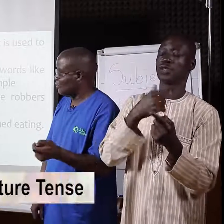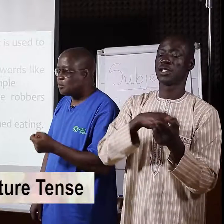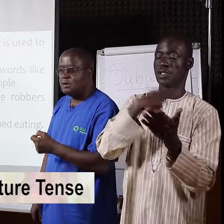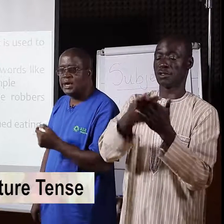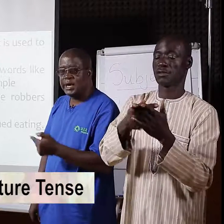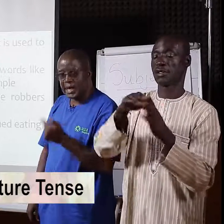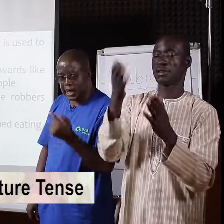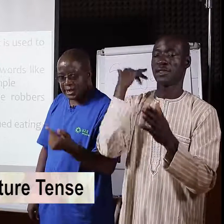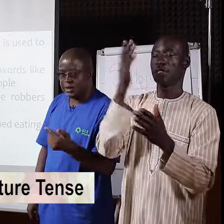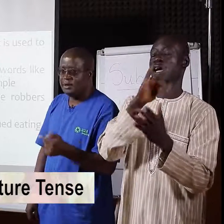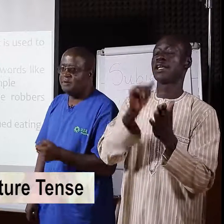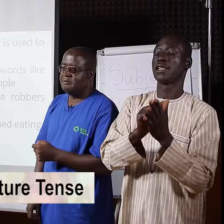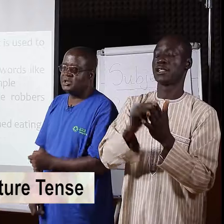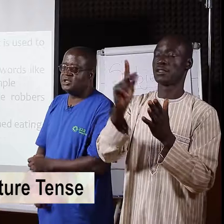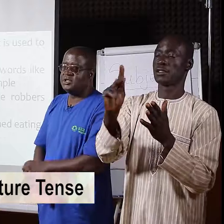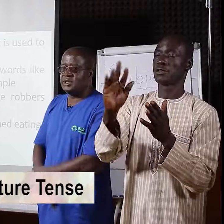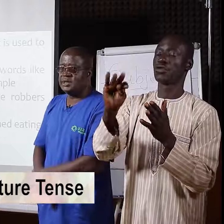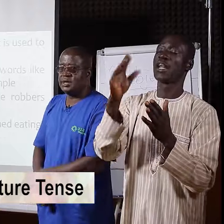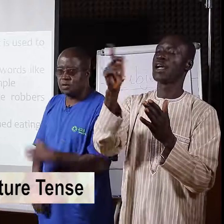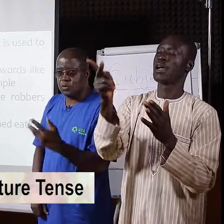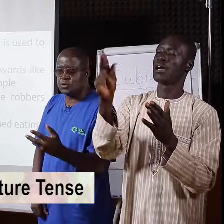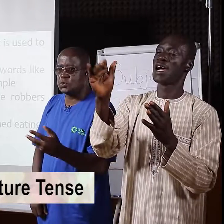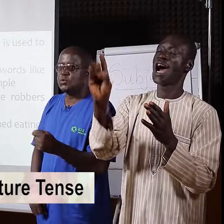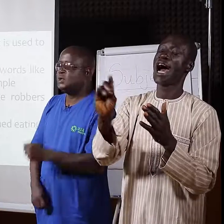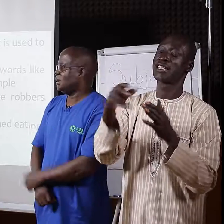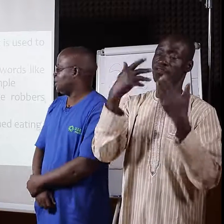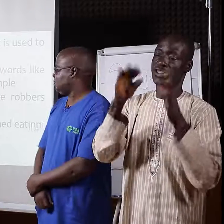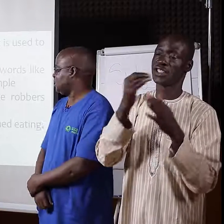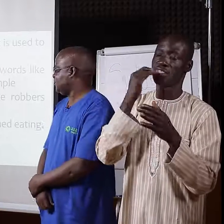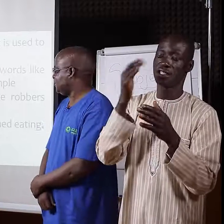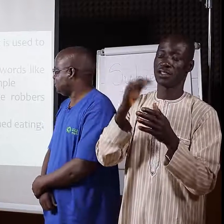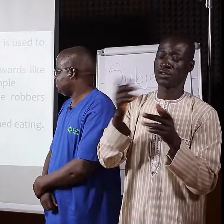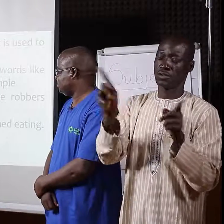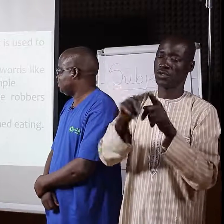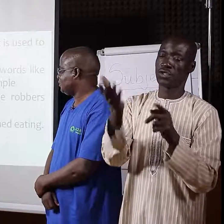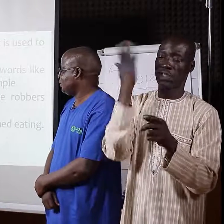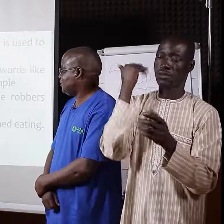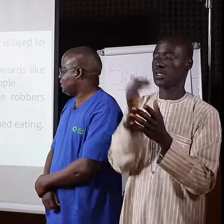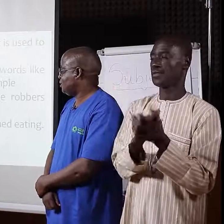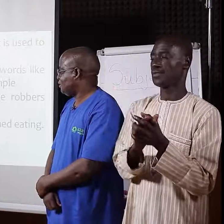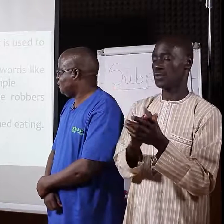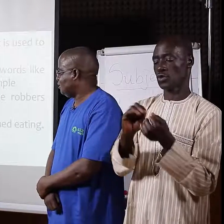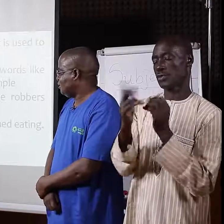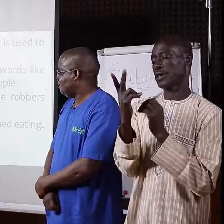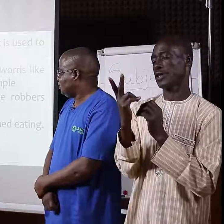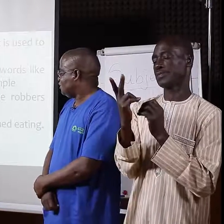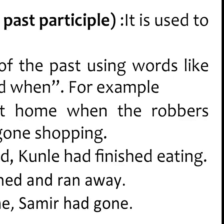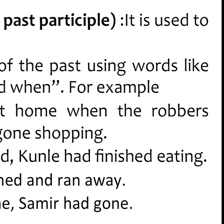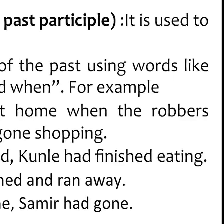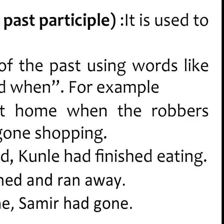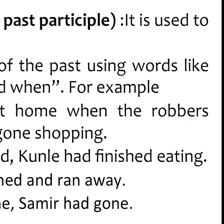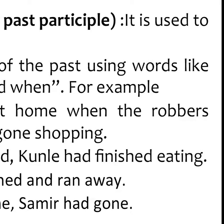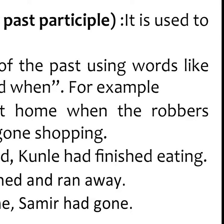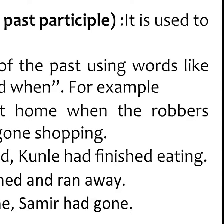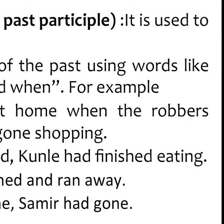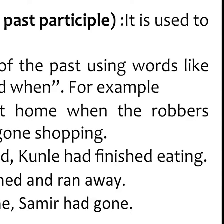past, Kunle had finished eating, also in the past. Three, she